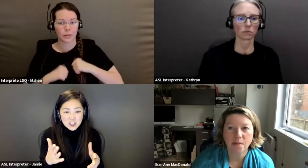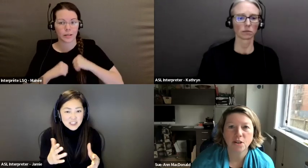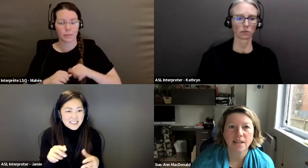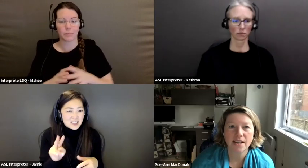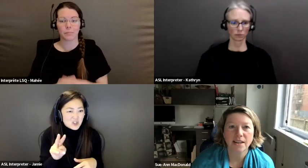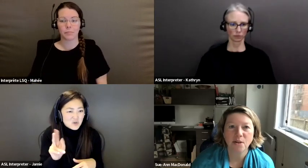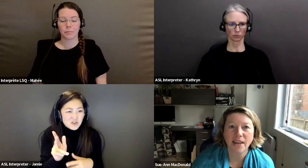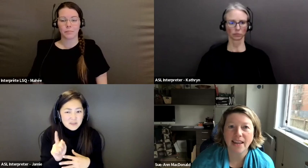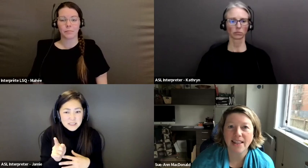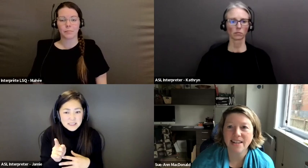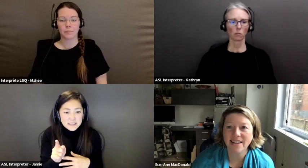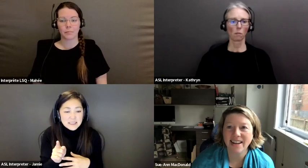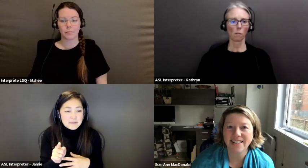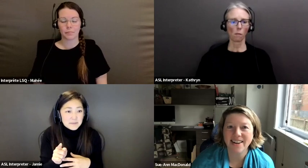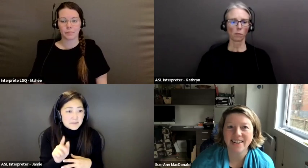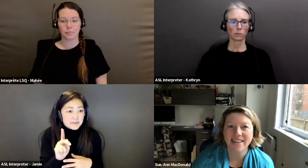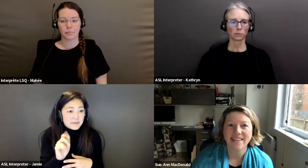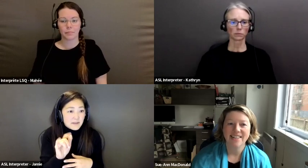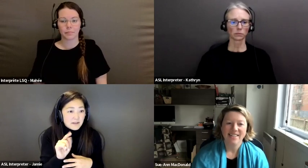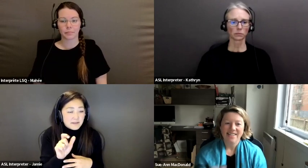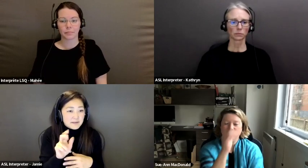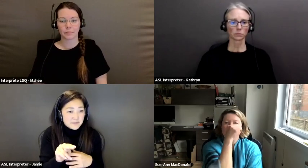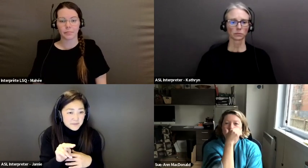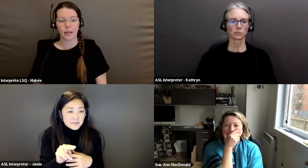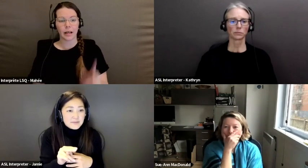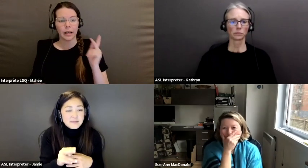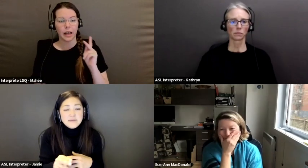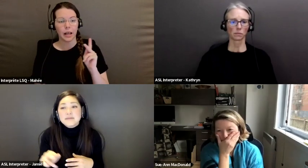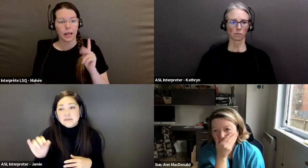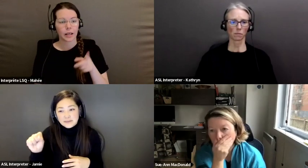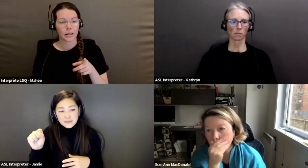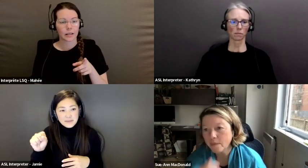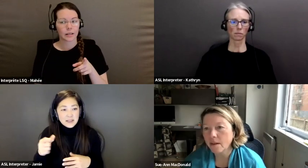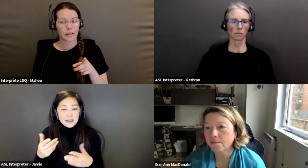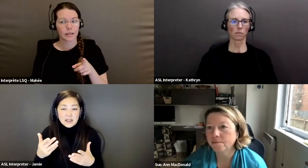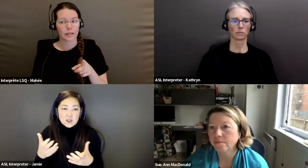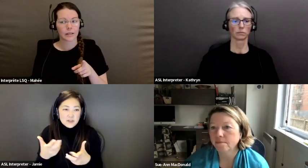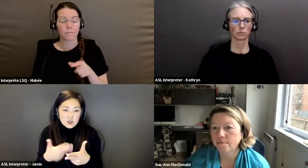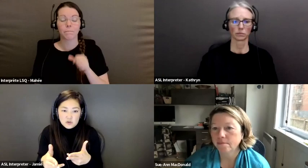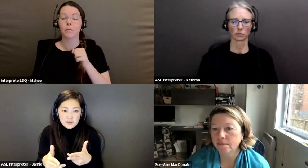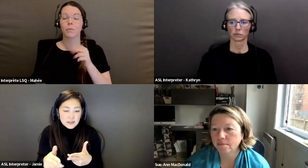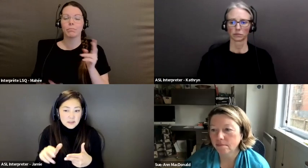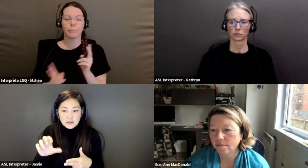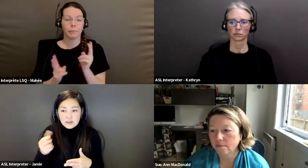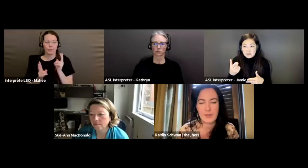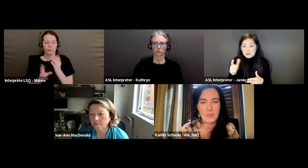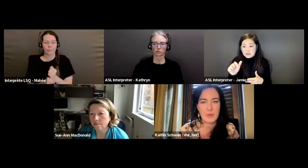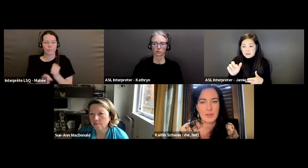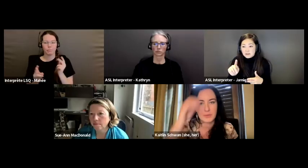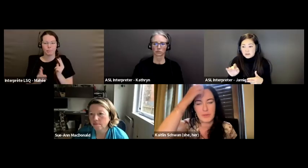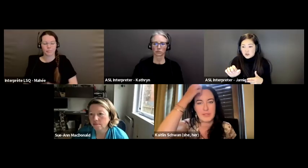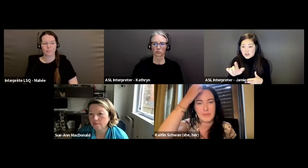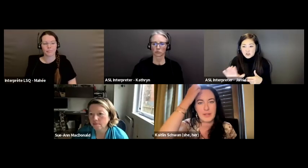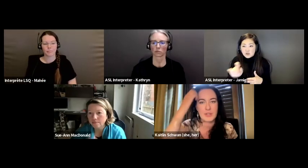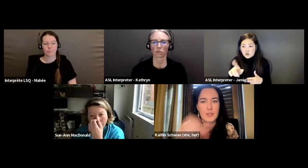Yeah. Oh, Kim took his hand down. Okay. Caitlin, Esther. Yeah, just to briefly say, Charlotte, your question is so incredibly